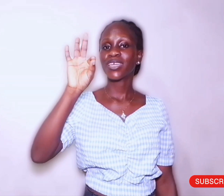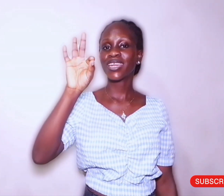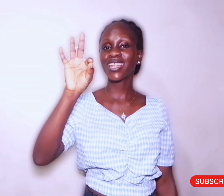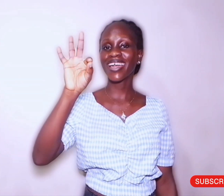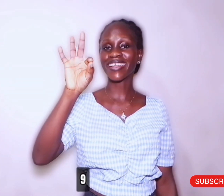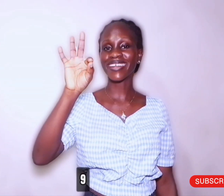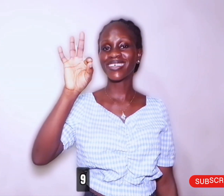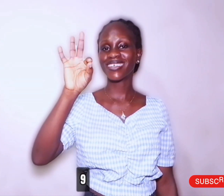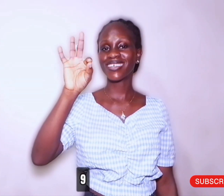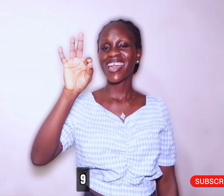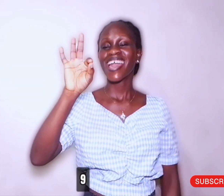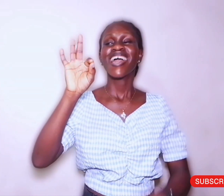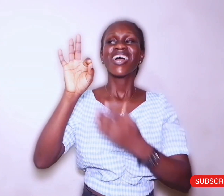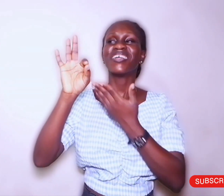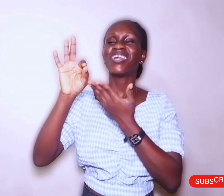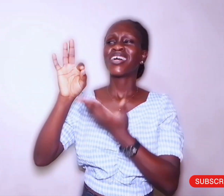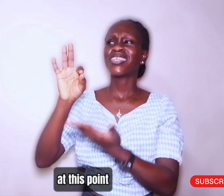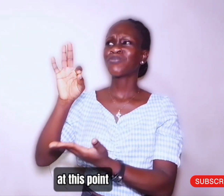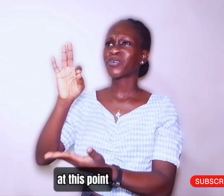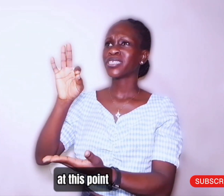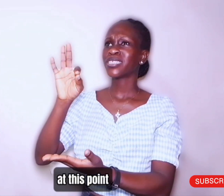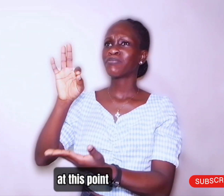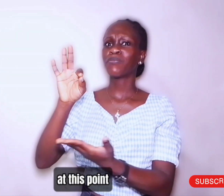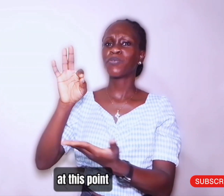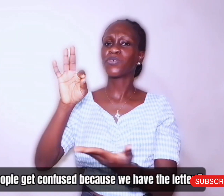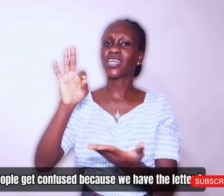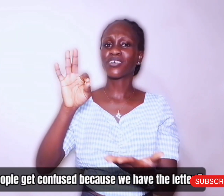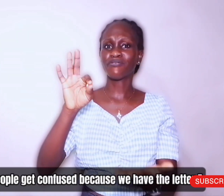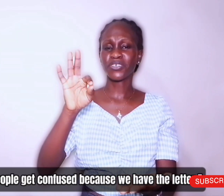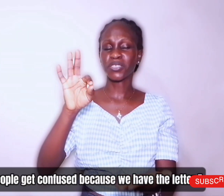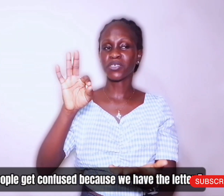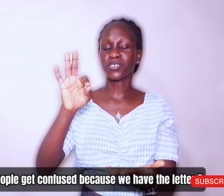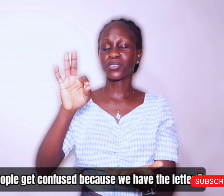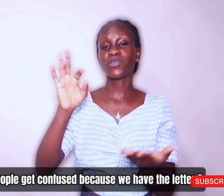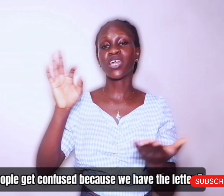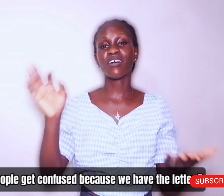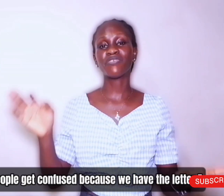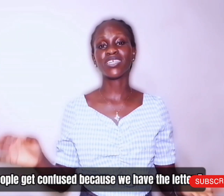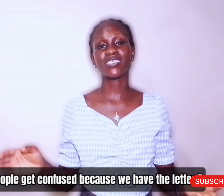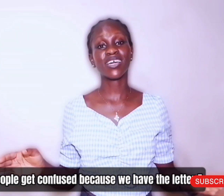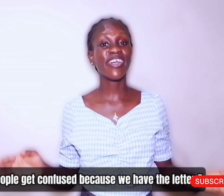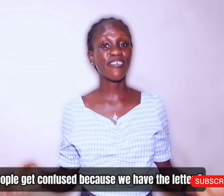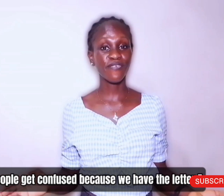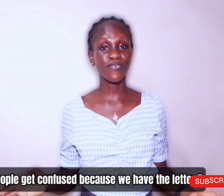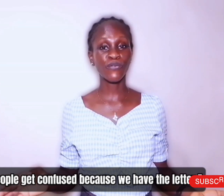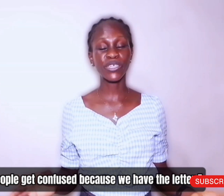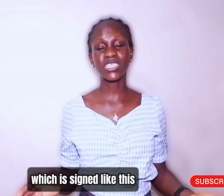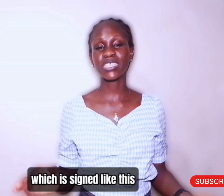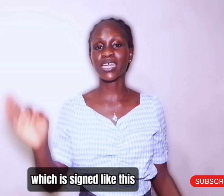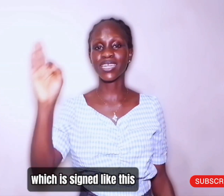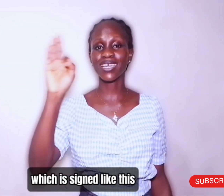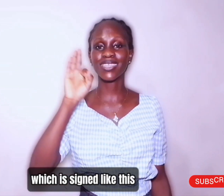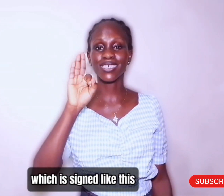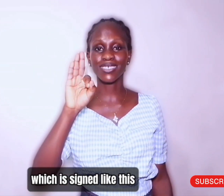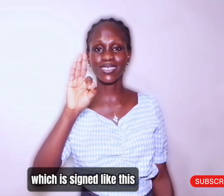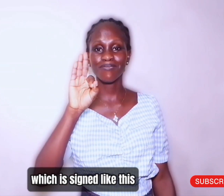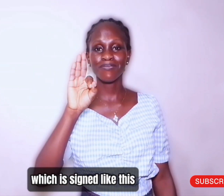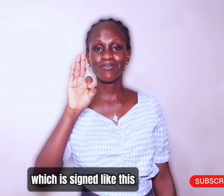9. At this point, many people get confused because we have the letter F, which is signed like this. For